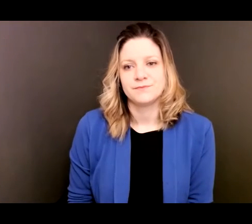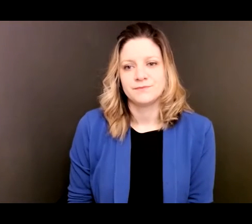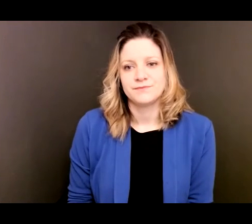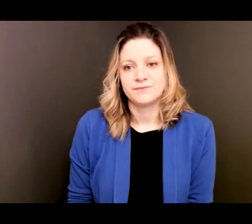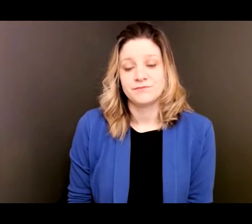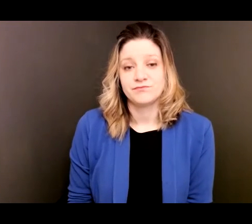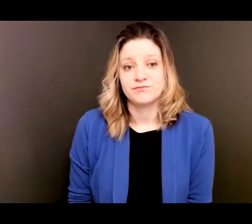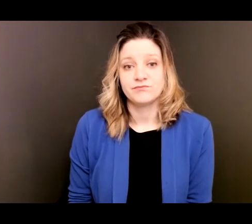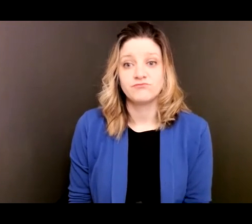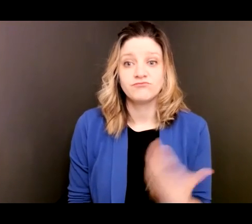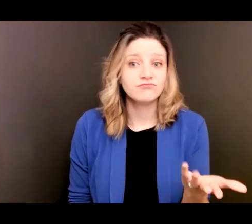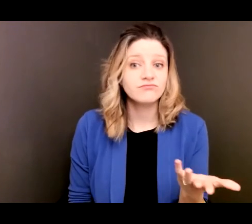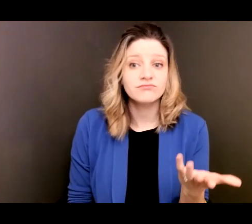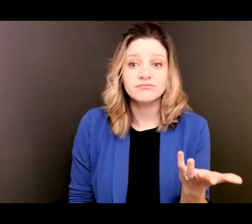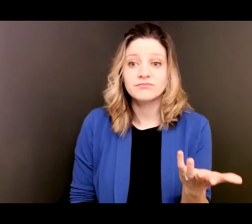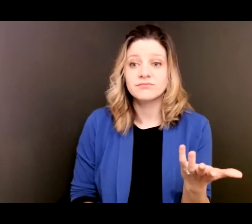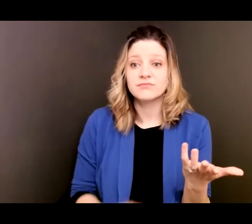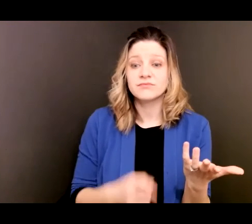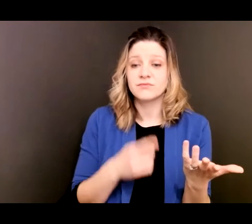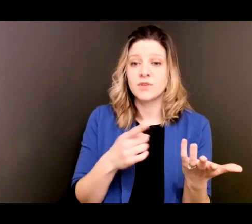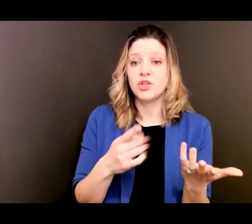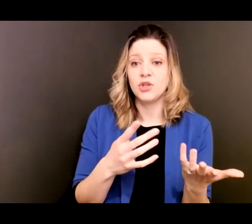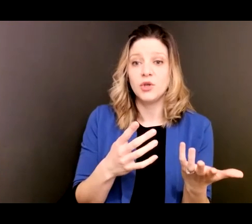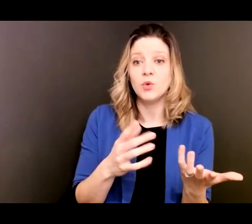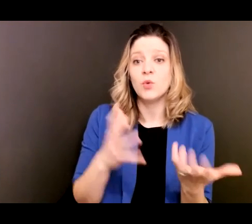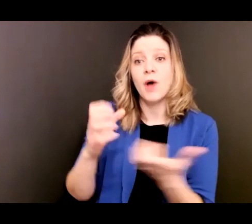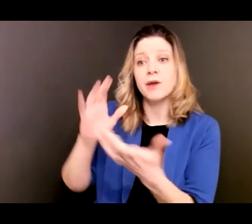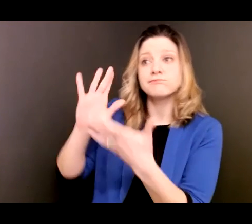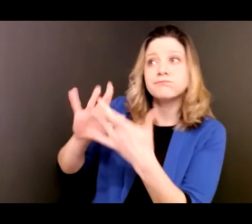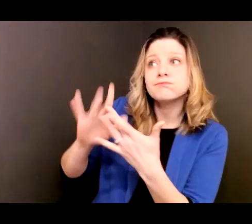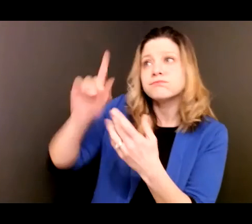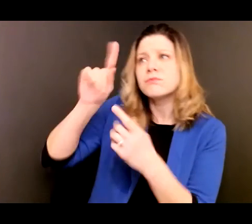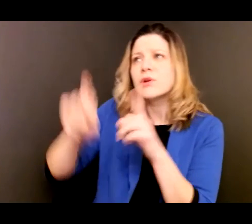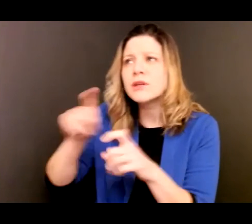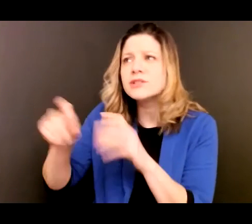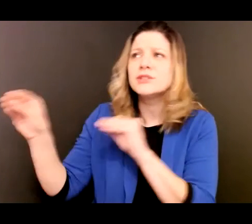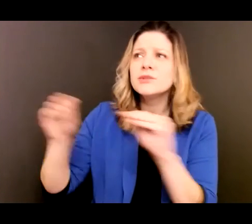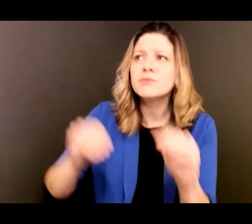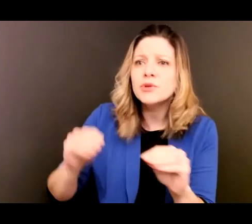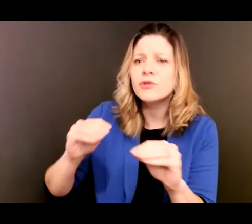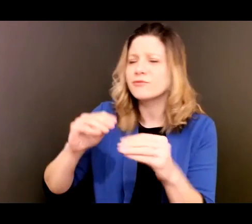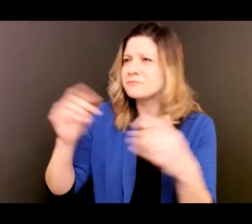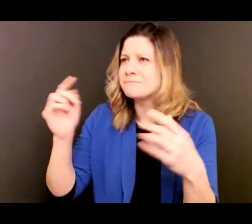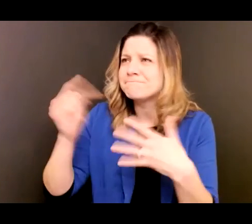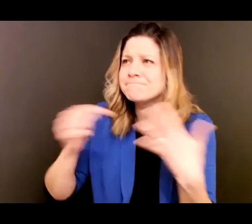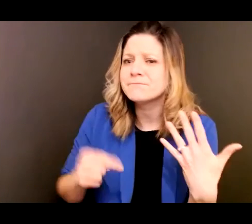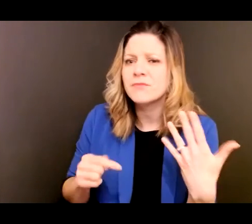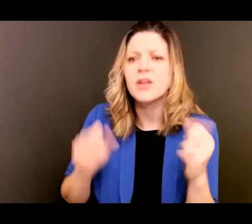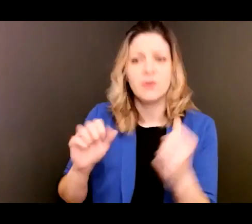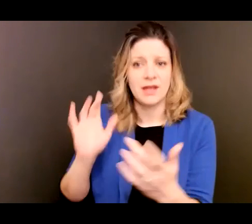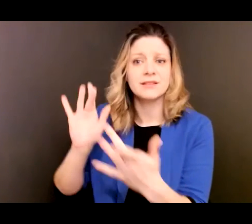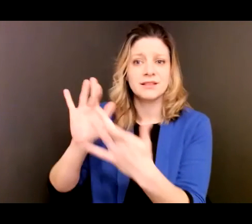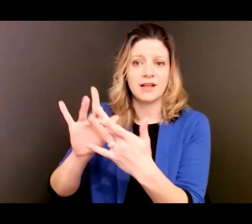Please feel free to reach out to anyone in the clinical management team for more information. As I mentioned earlier, we have a